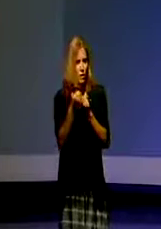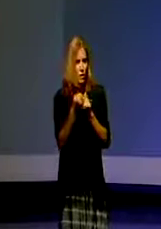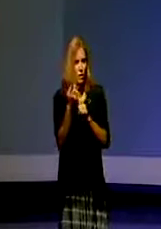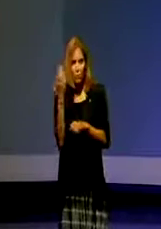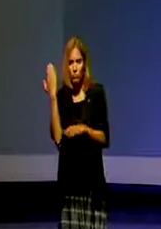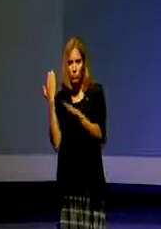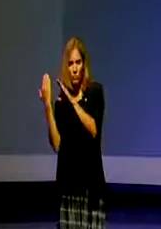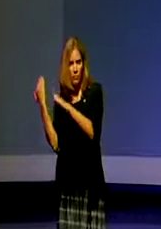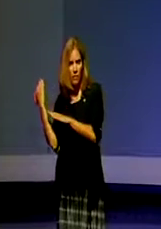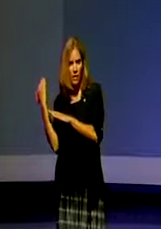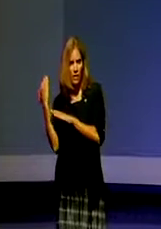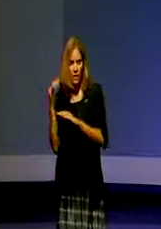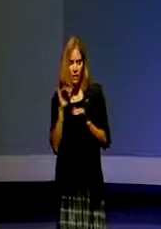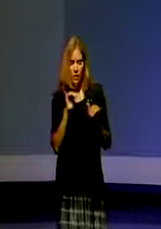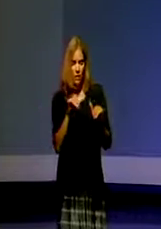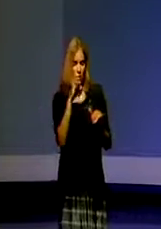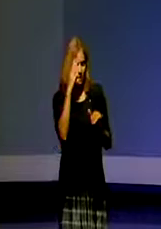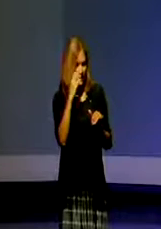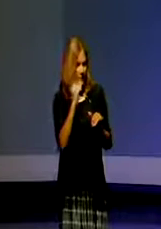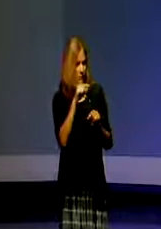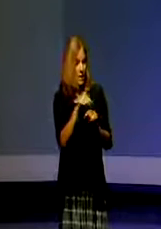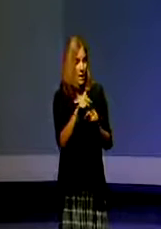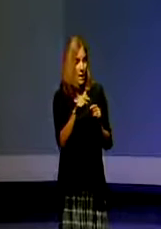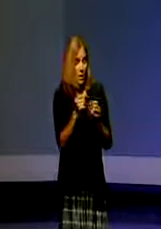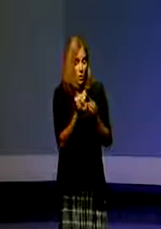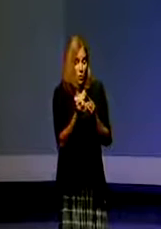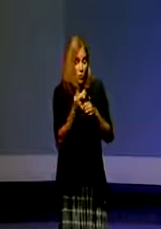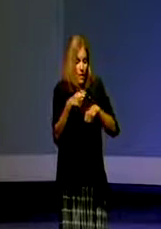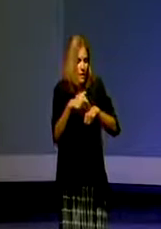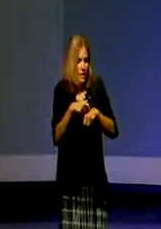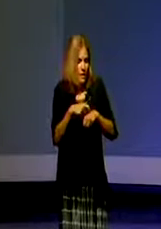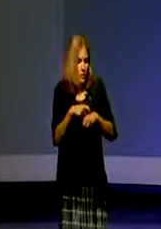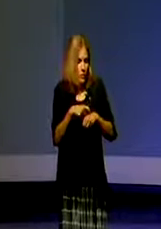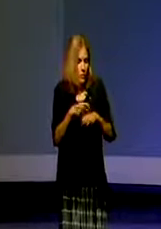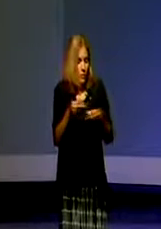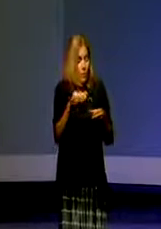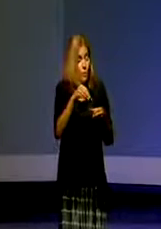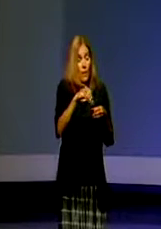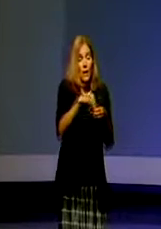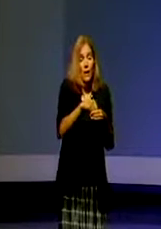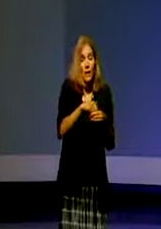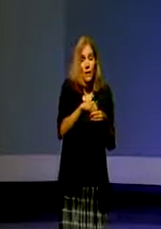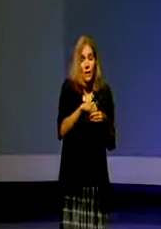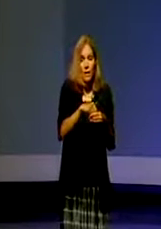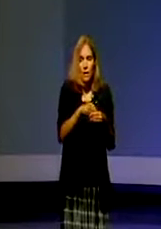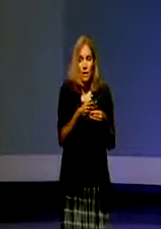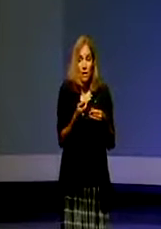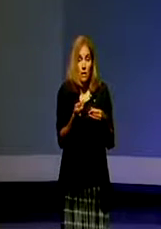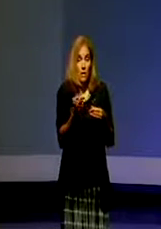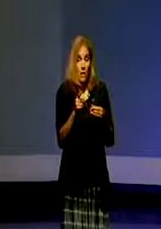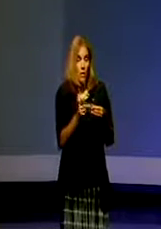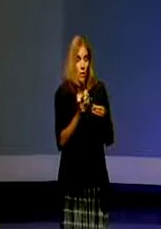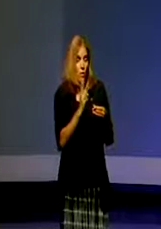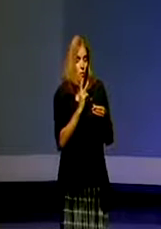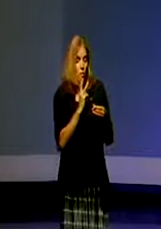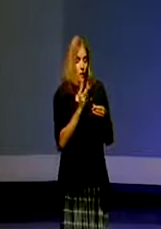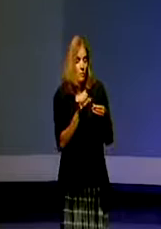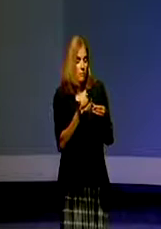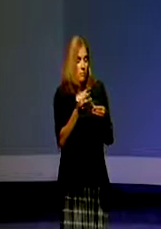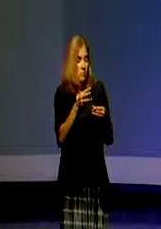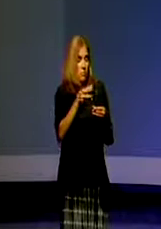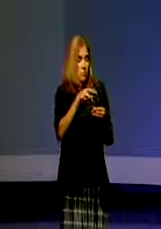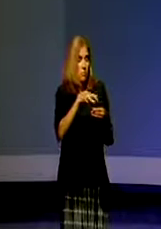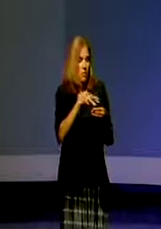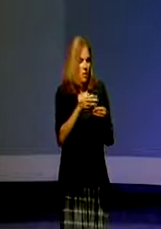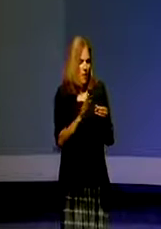lay dormant until just the right time when they were planted And all of a sudden, the water is applied and